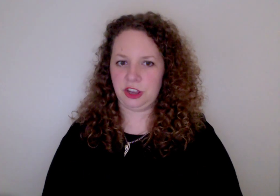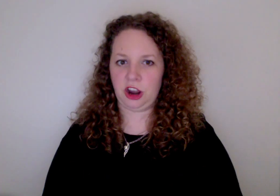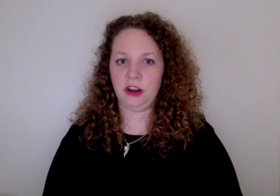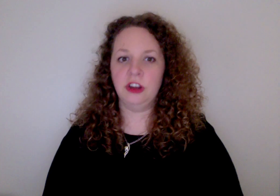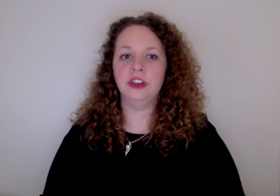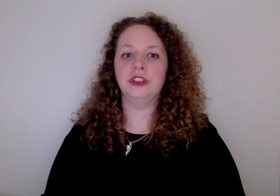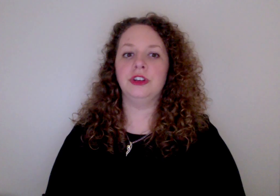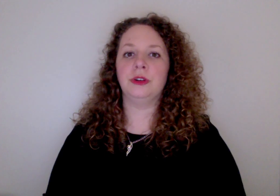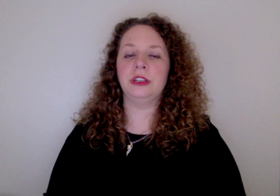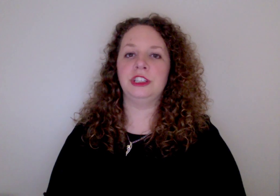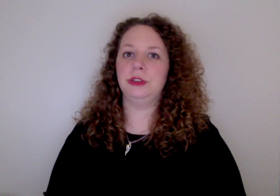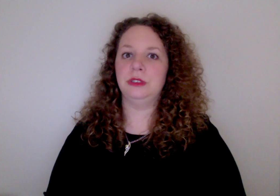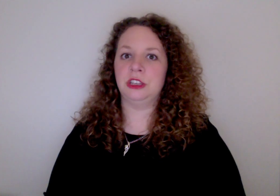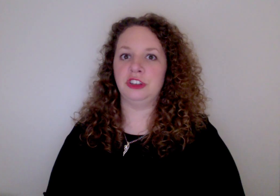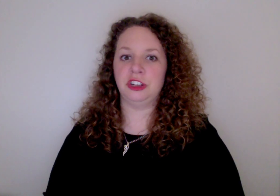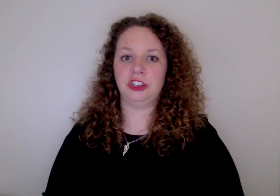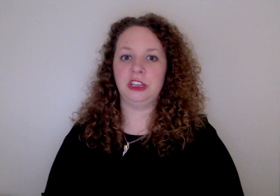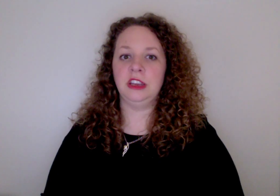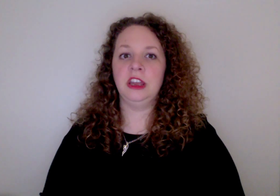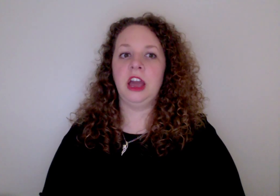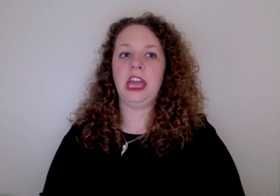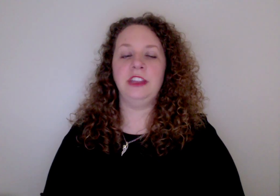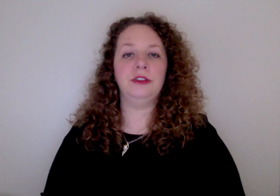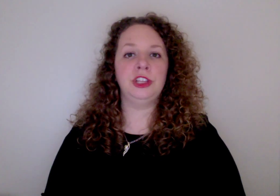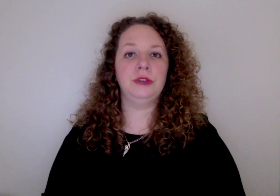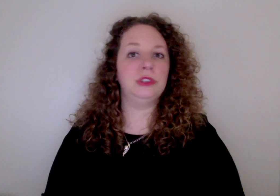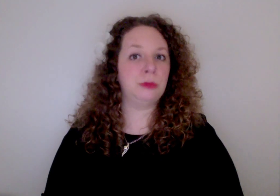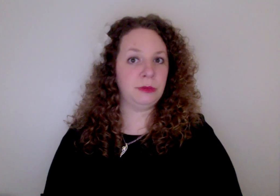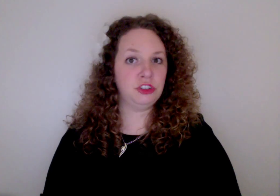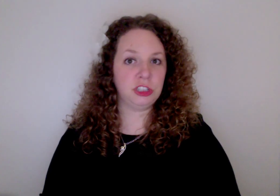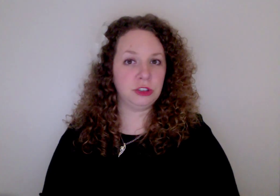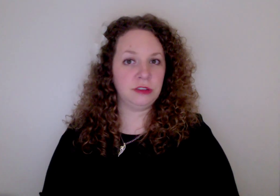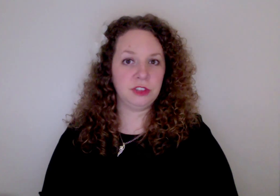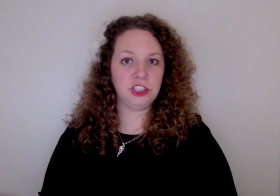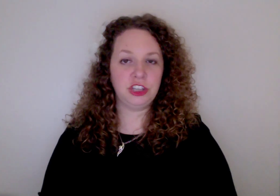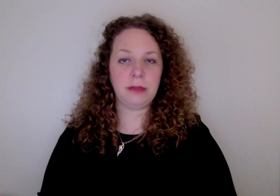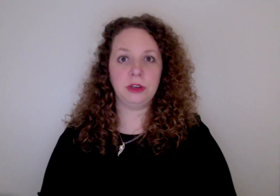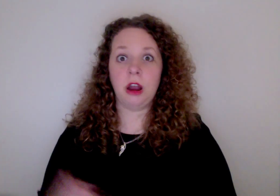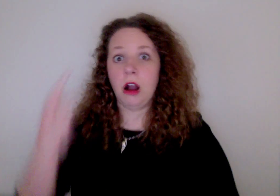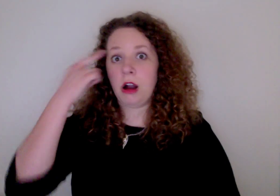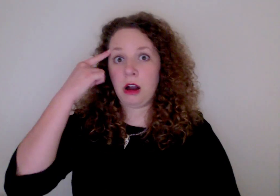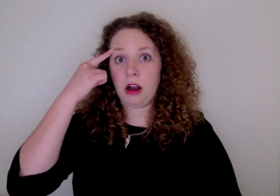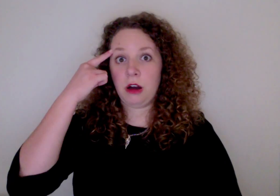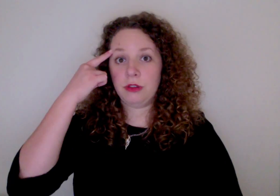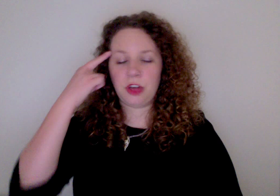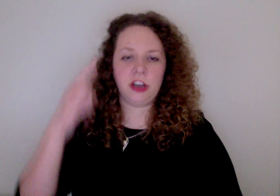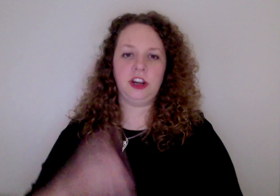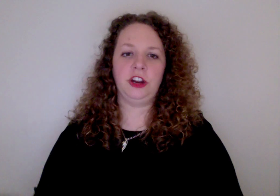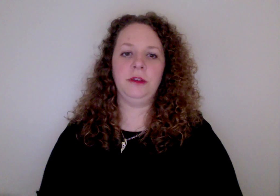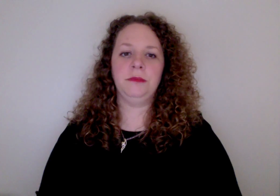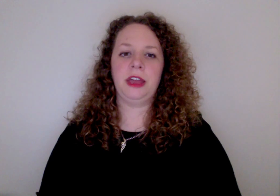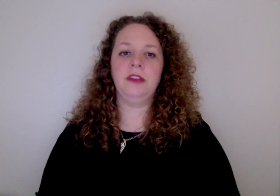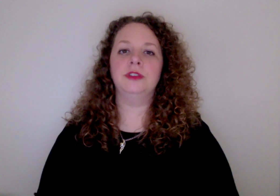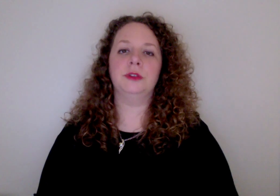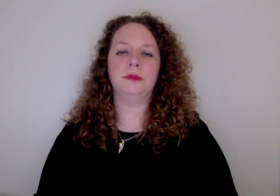car. So you're going to use the conjunction, and you can use the one that we just learned for this chapter, thought occur. Okay, so